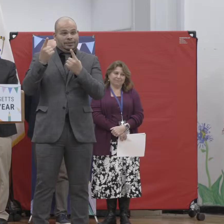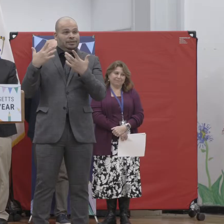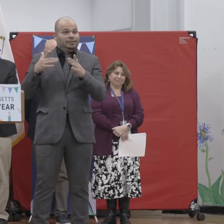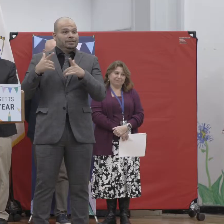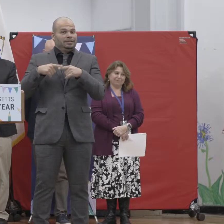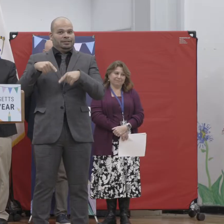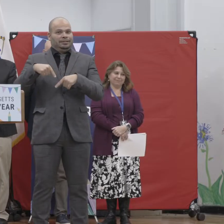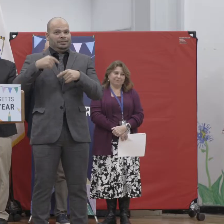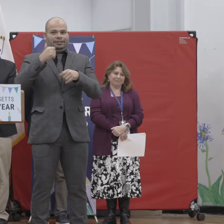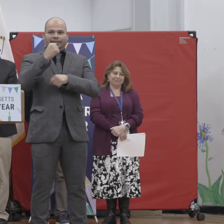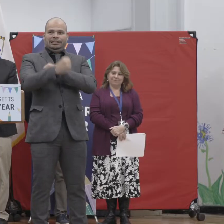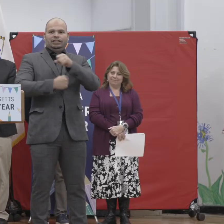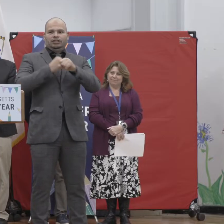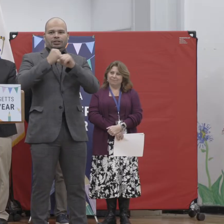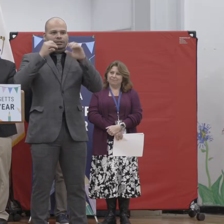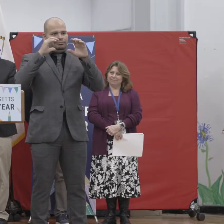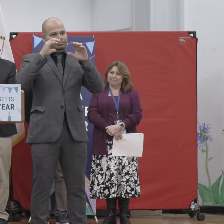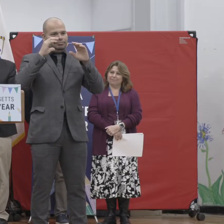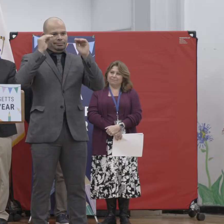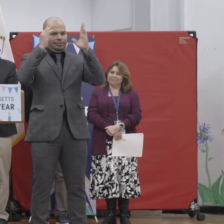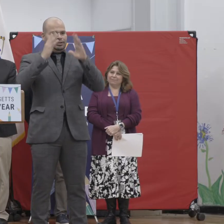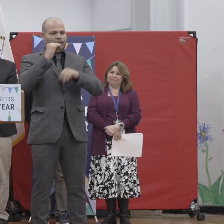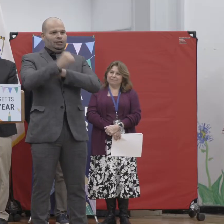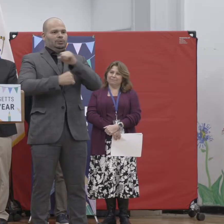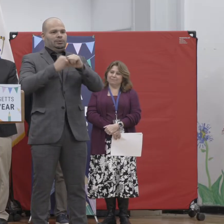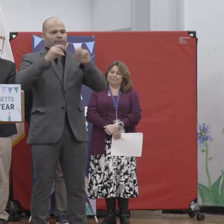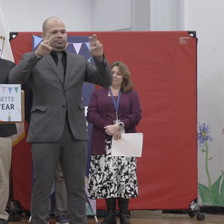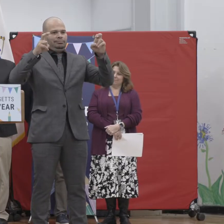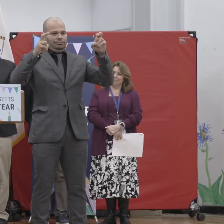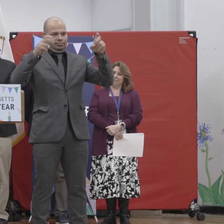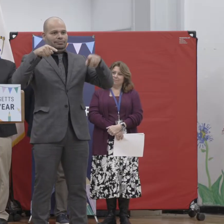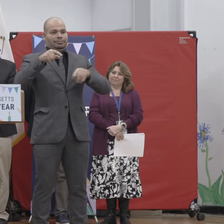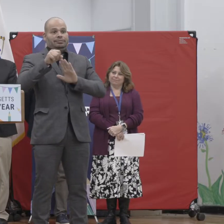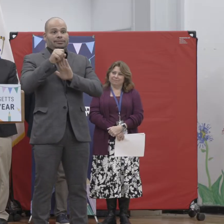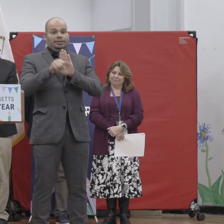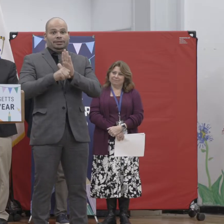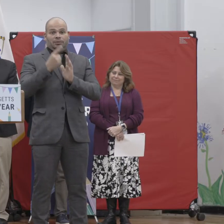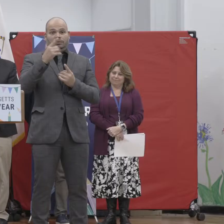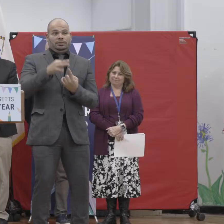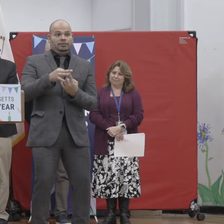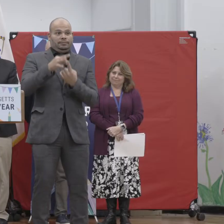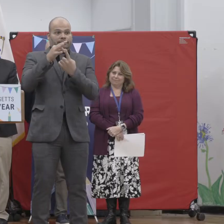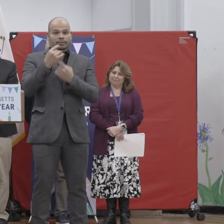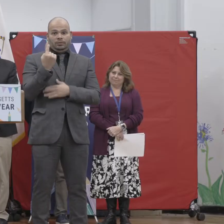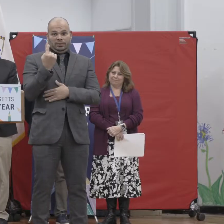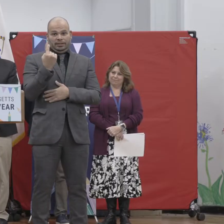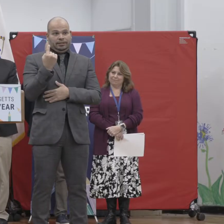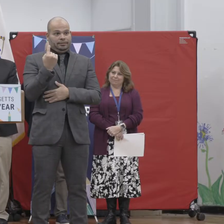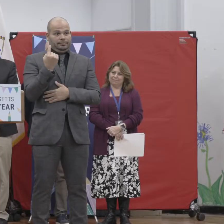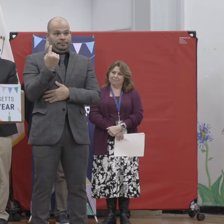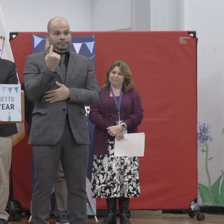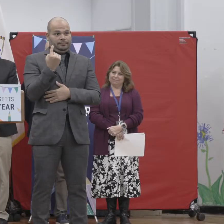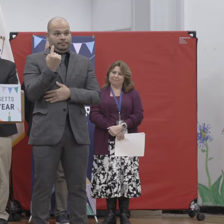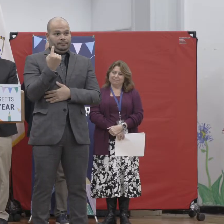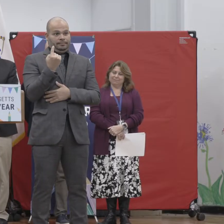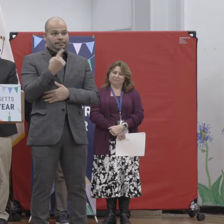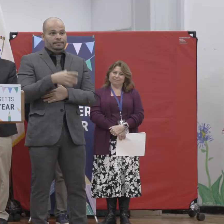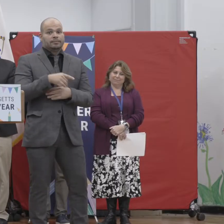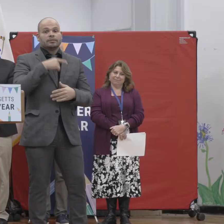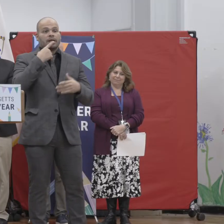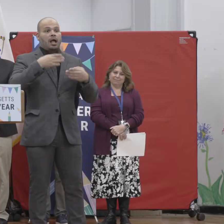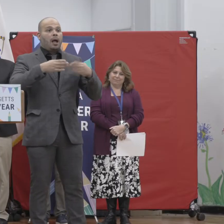whole state. The whole state, a Teacher of the Year. Now, do you know how many public schools there are in